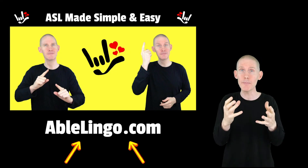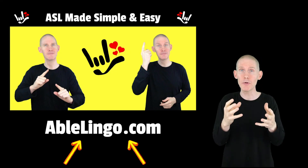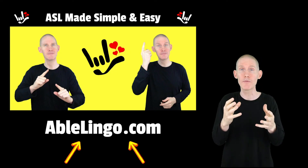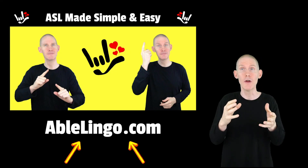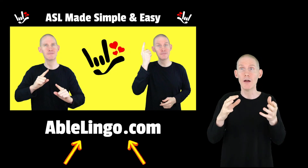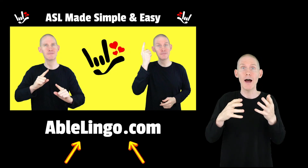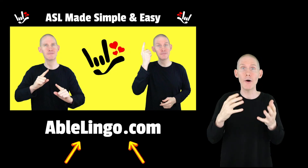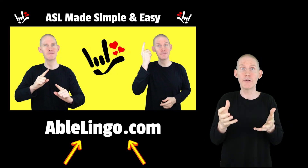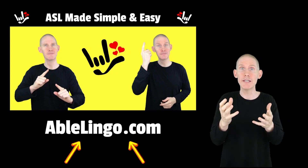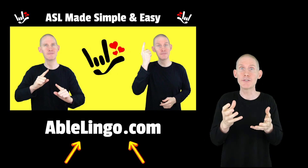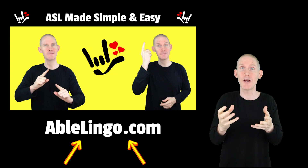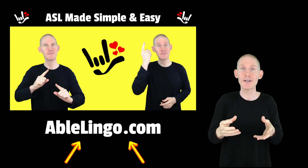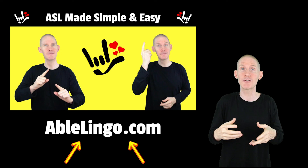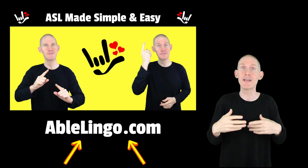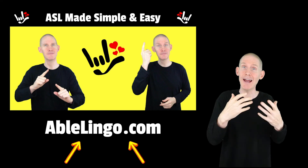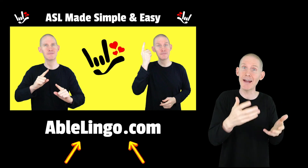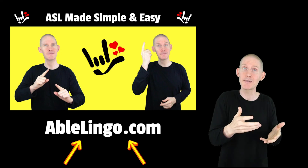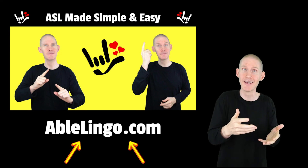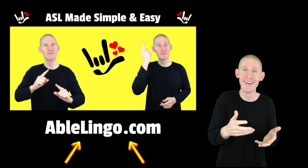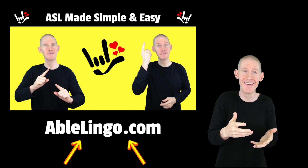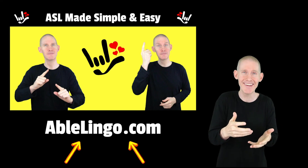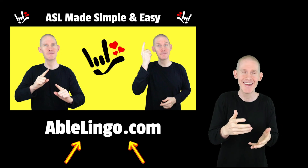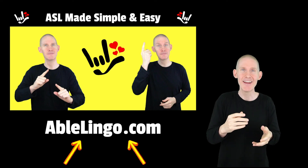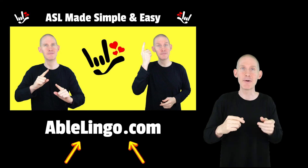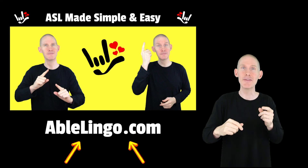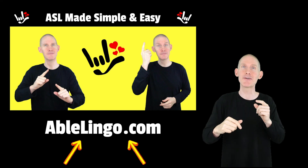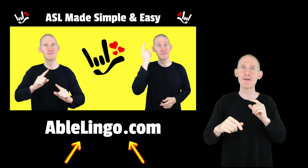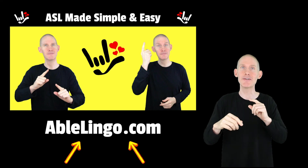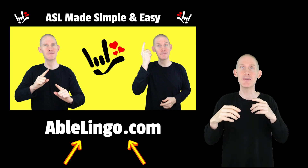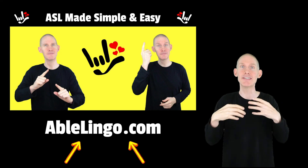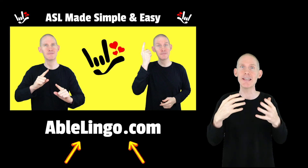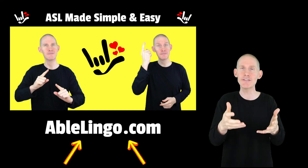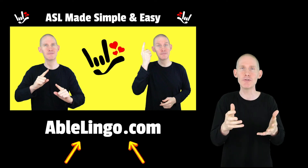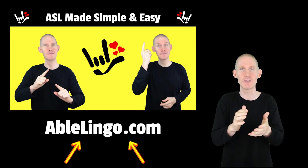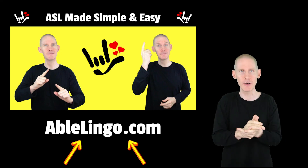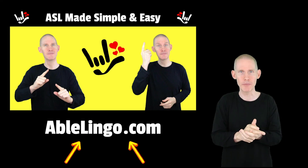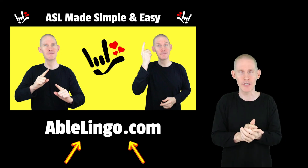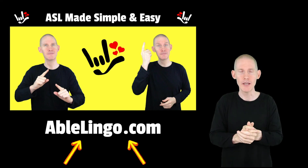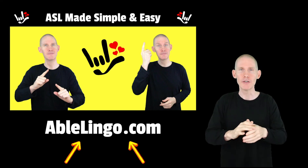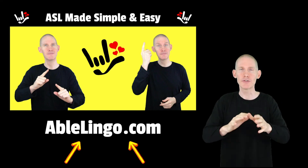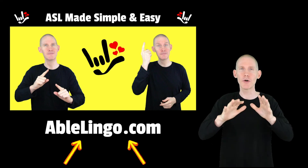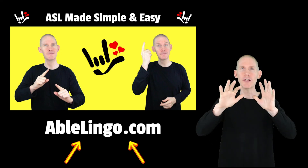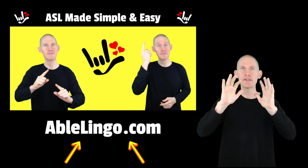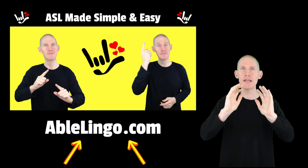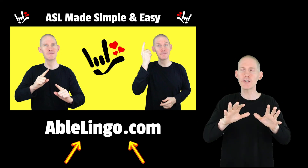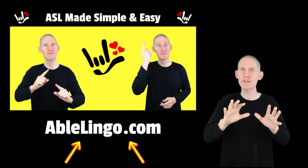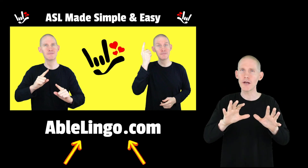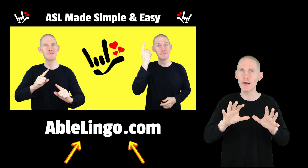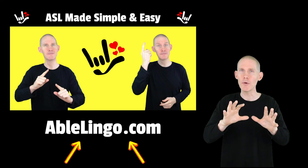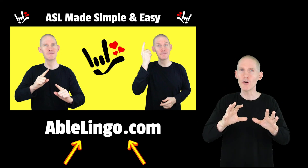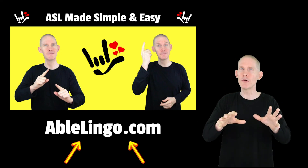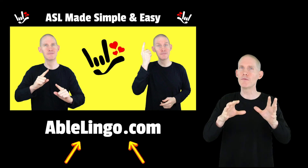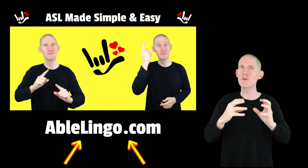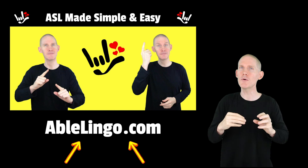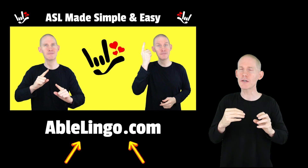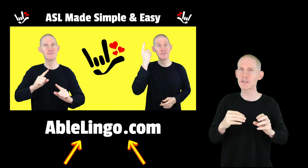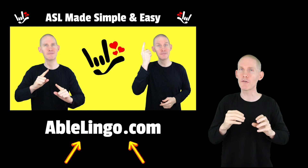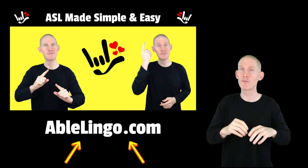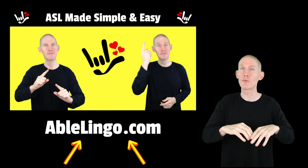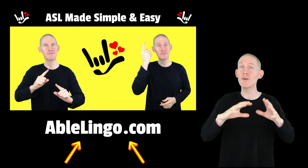example of how the teacher actually acts when they're going to be teaching you something. So take your time, review our stuff,